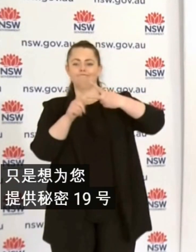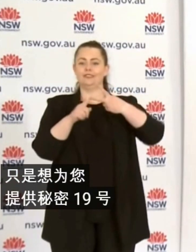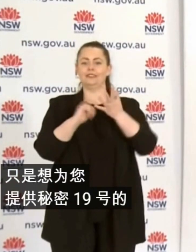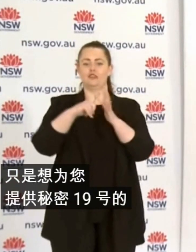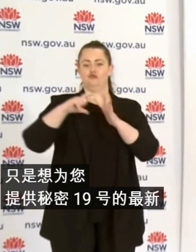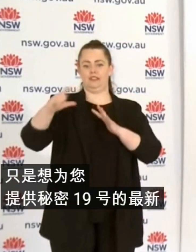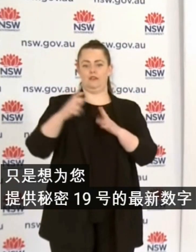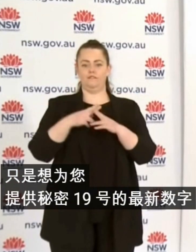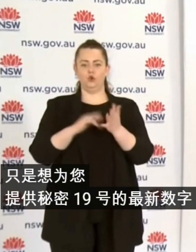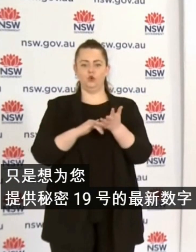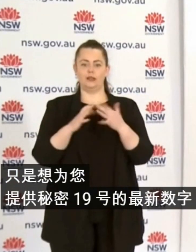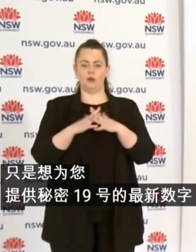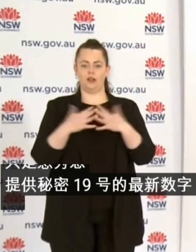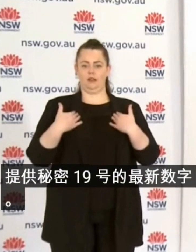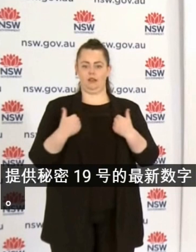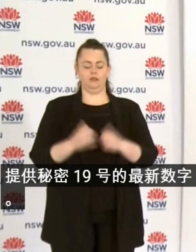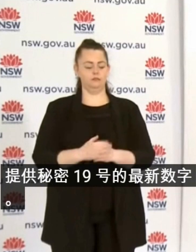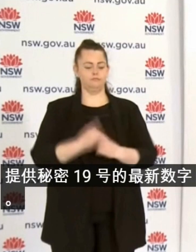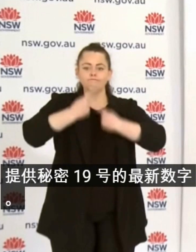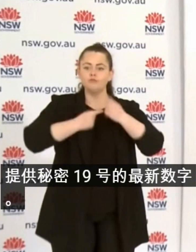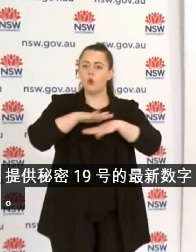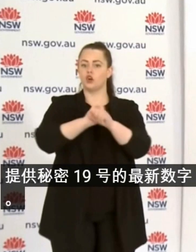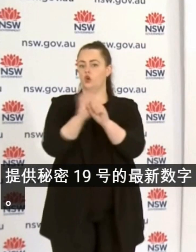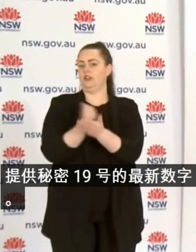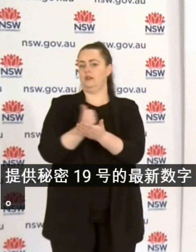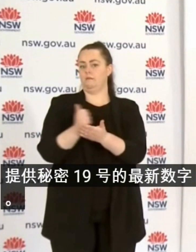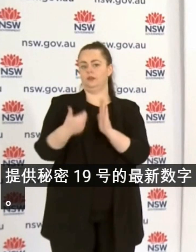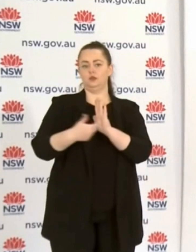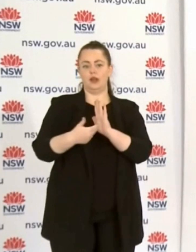the numbers for COVID-19.